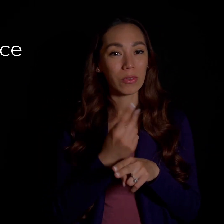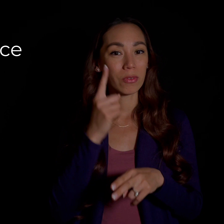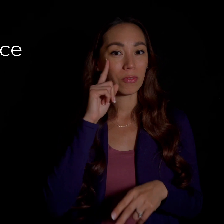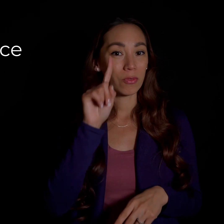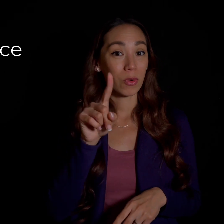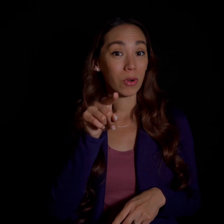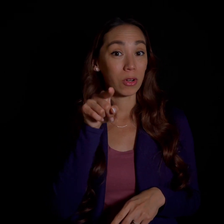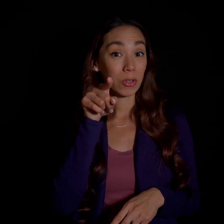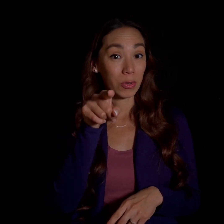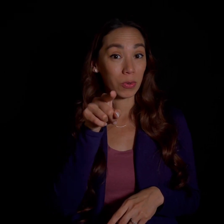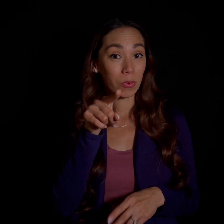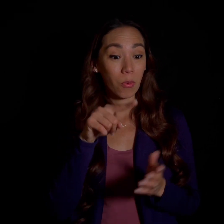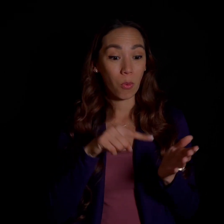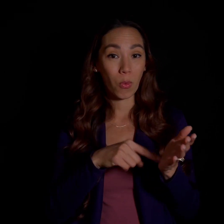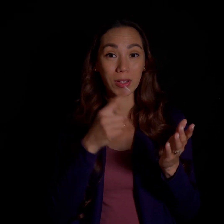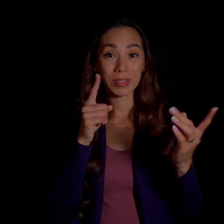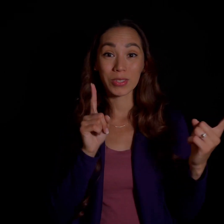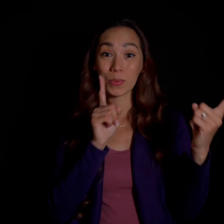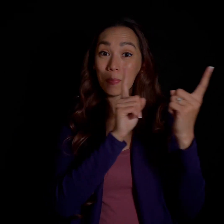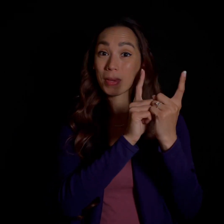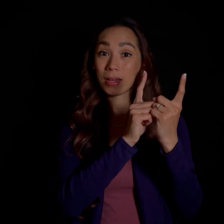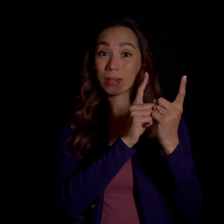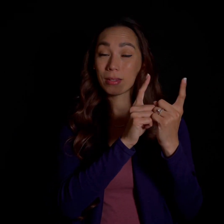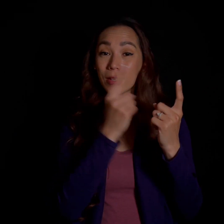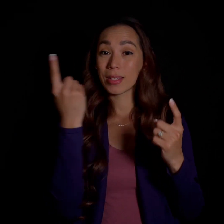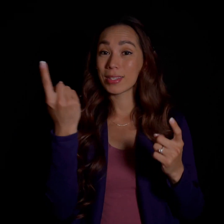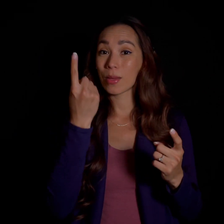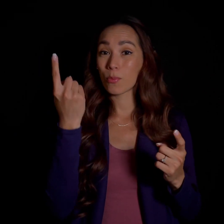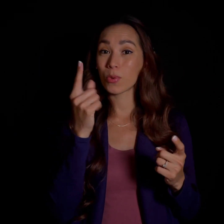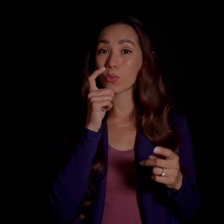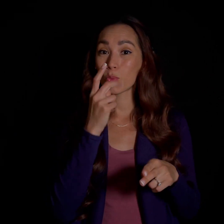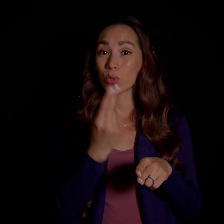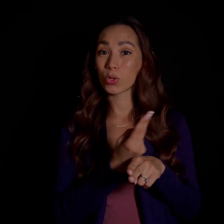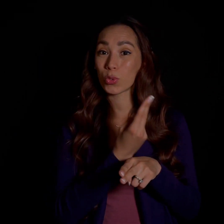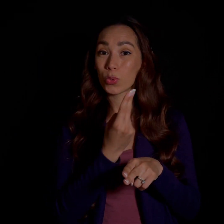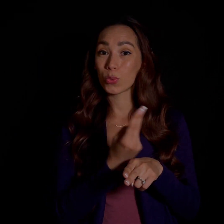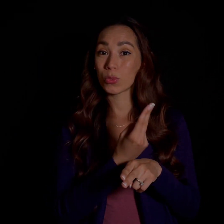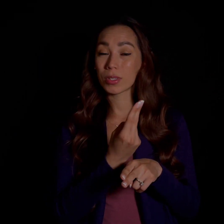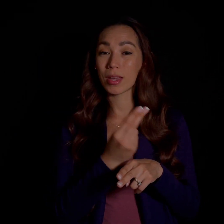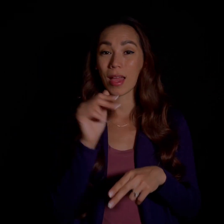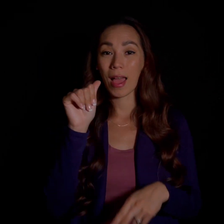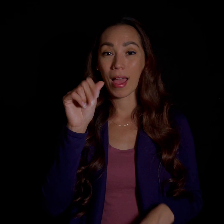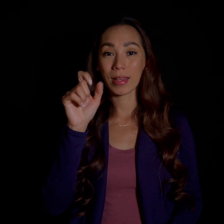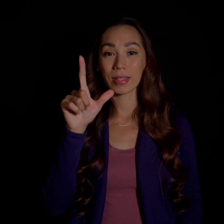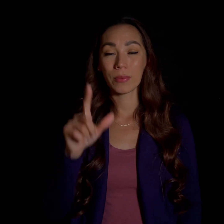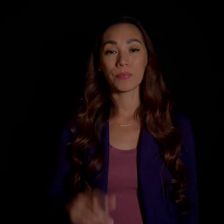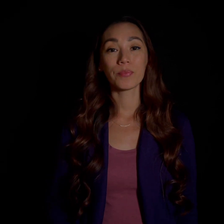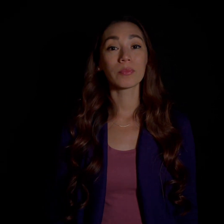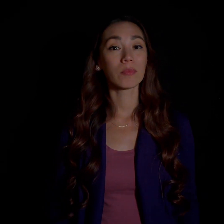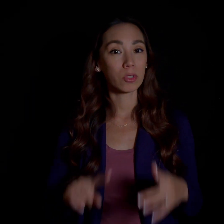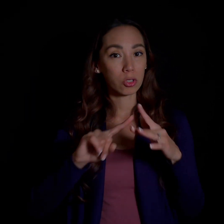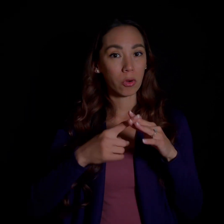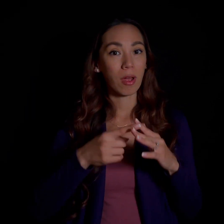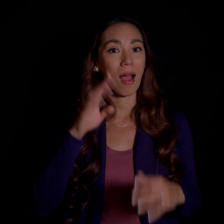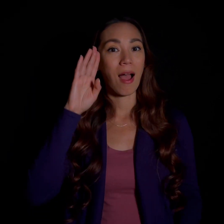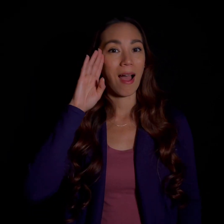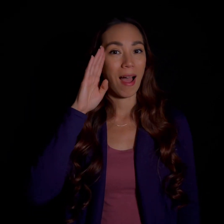may use it for when you meet someone new who uses ASL. Let's go ahead and begin with saying, hi, my name